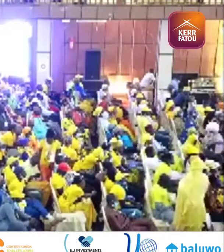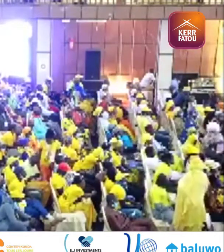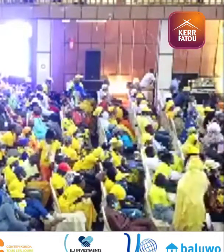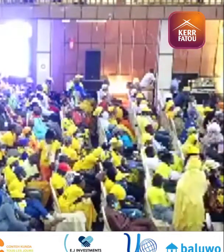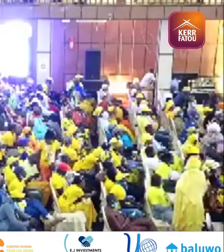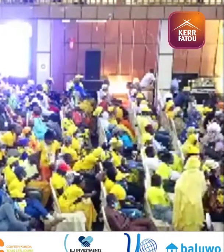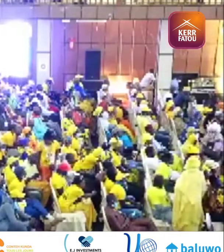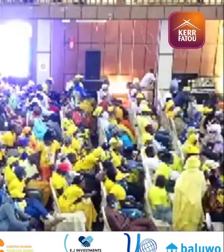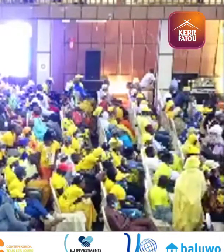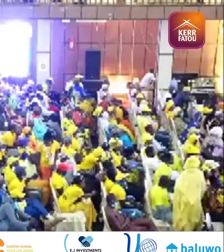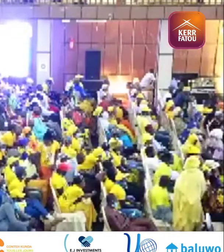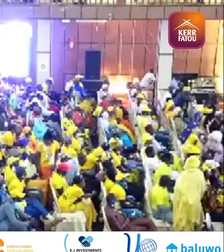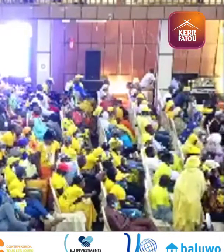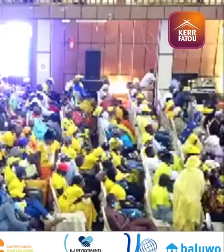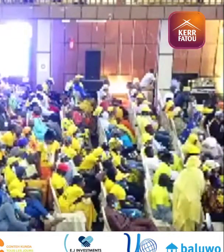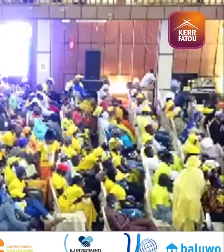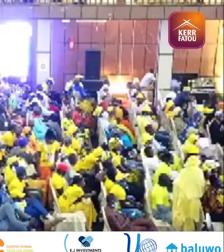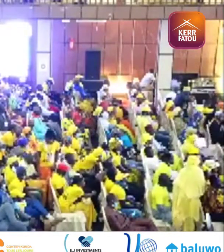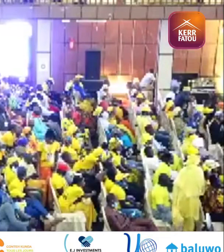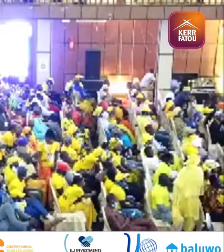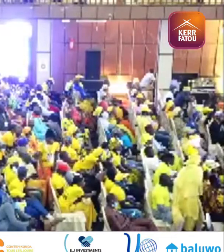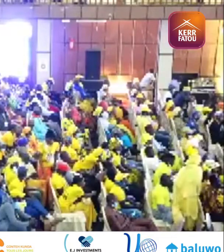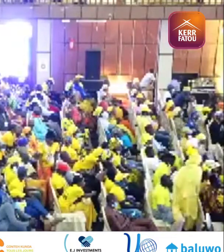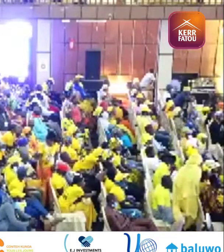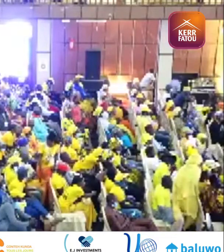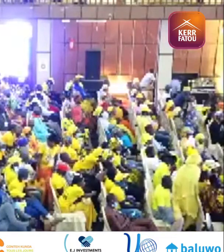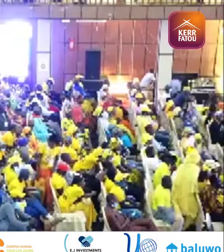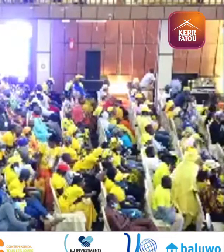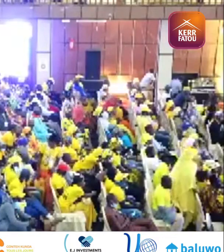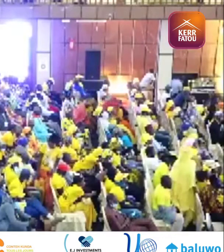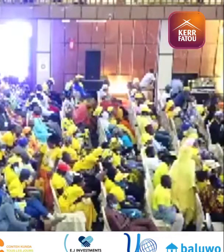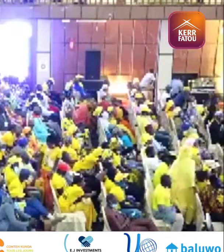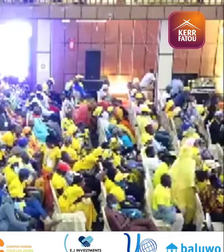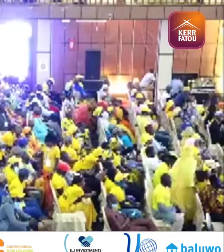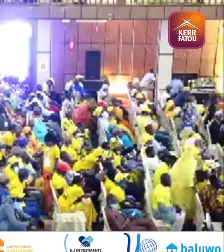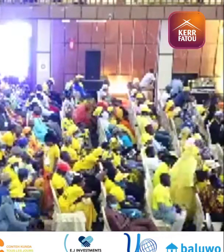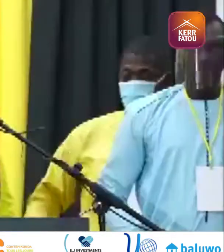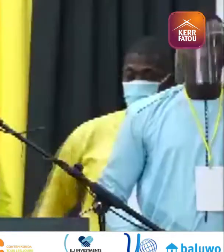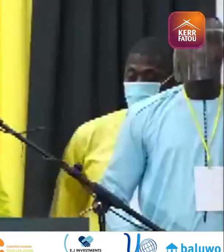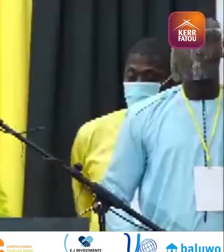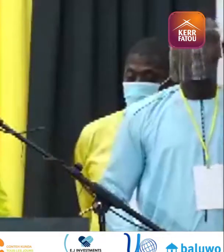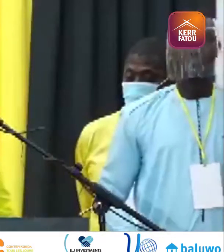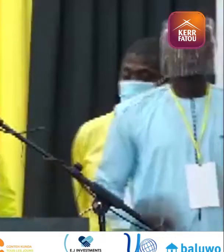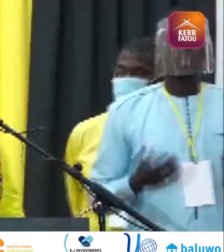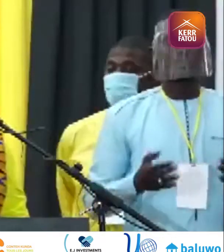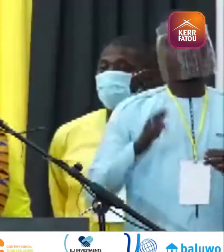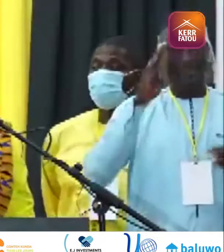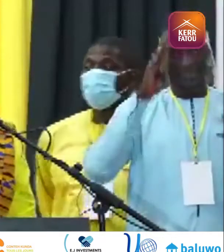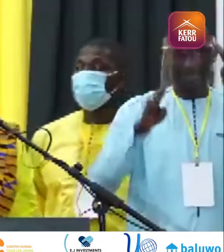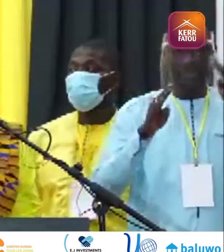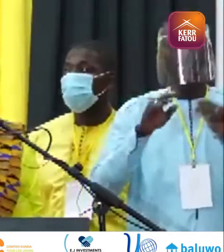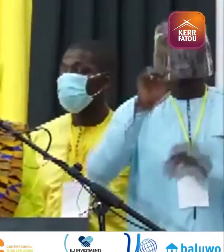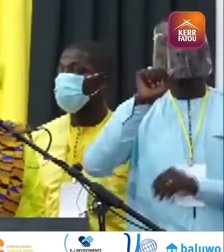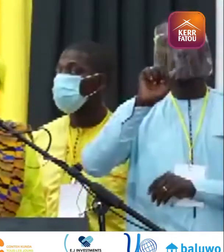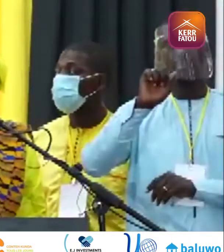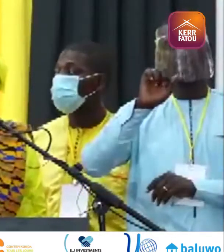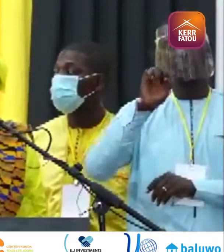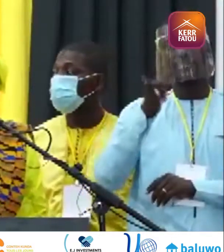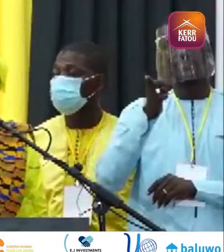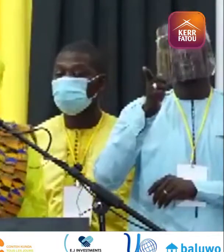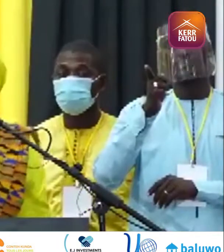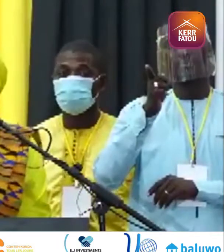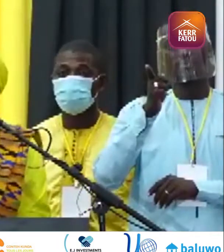Honorable Alaji S. Dabo, Acting Senior Secretary, Administrative Secretary,